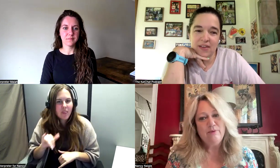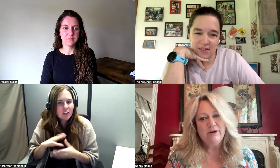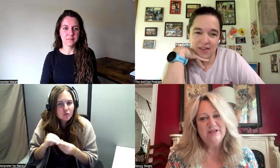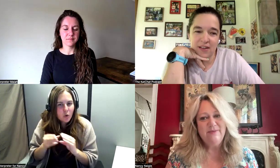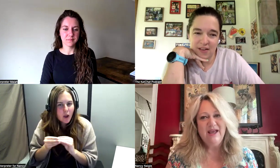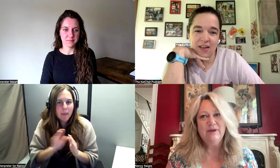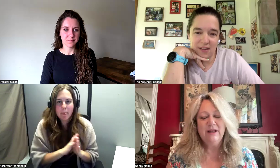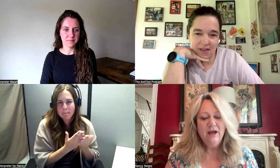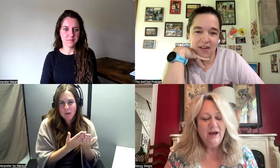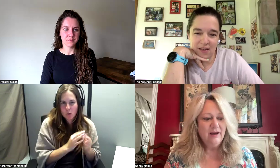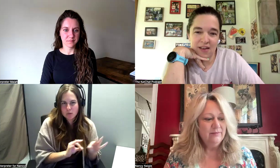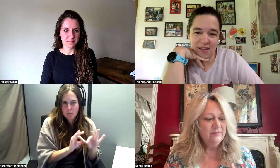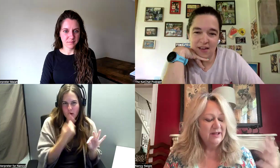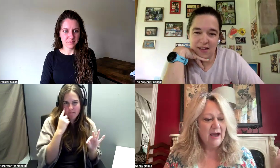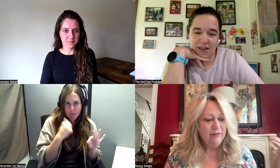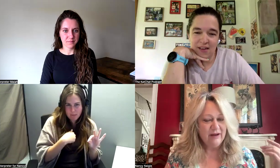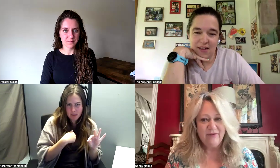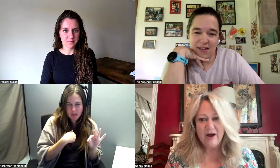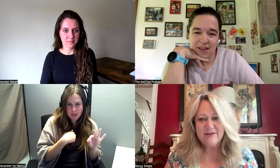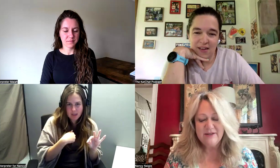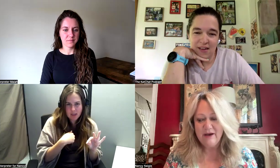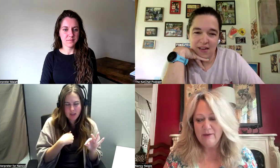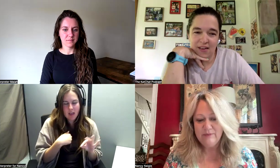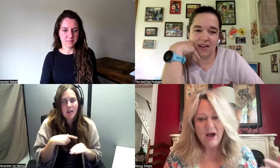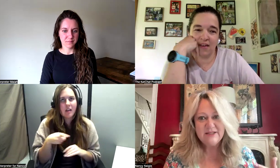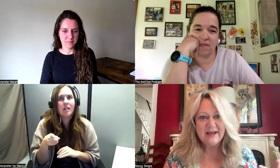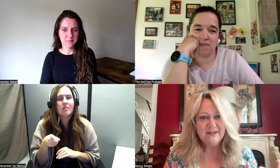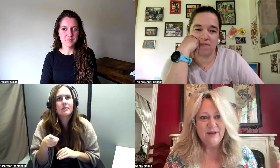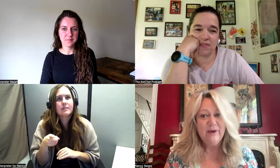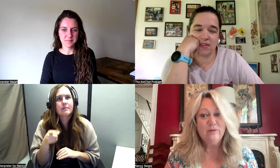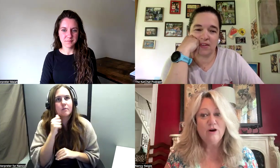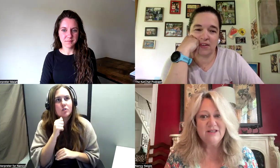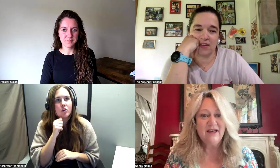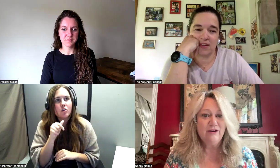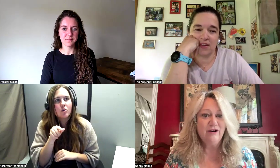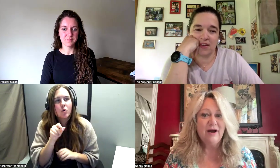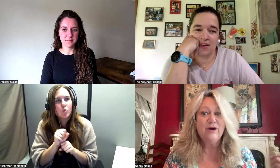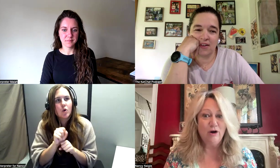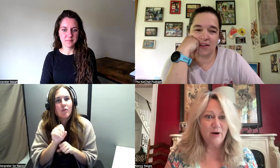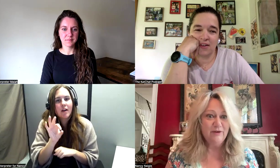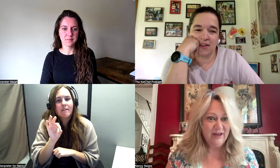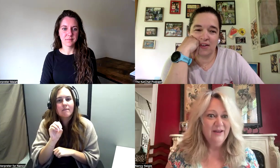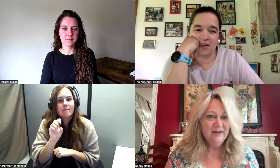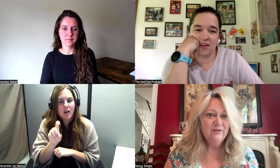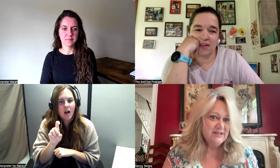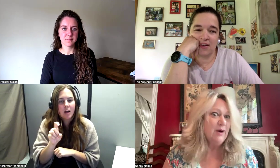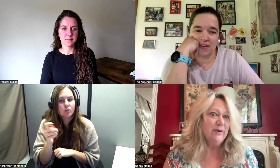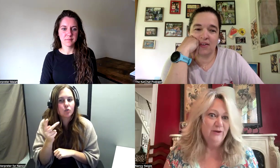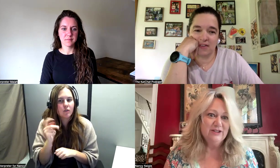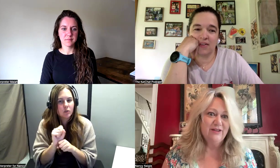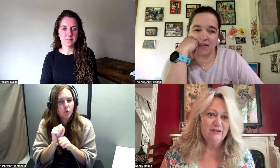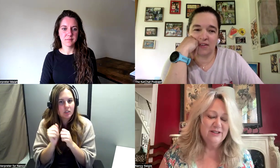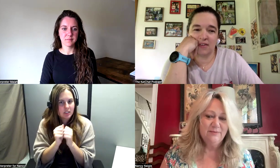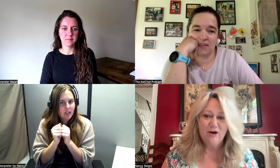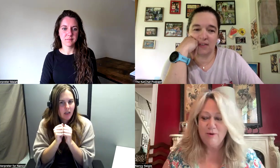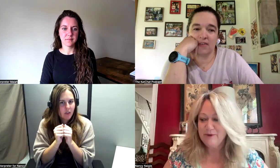was so important to me. And when the gal at Fox contacted me, we had worked together on a Hallmark movie. It is how we knew